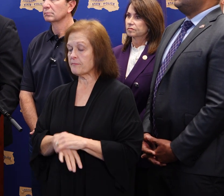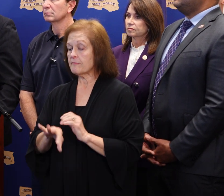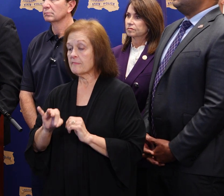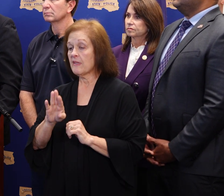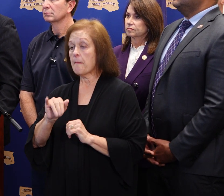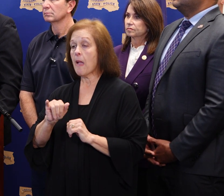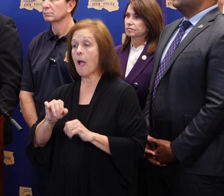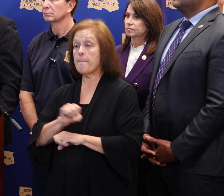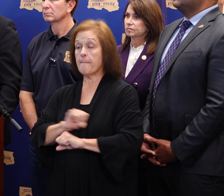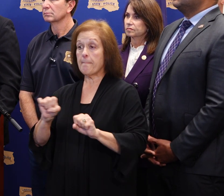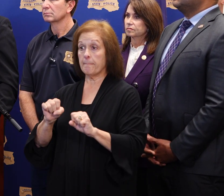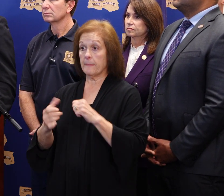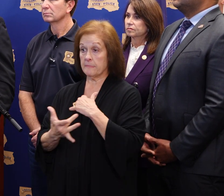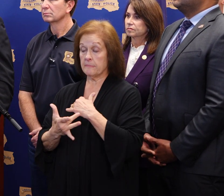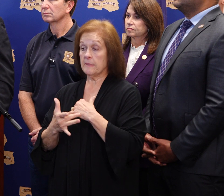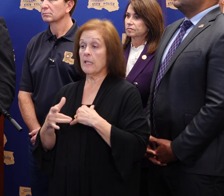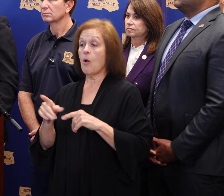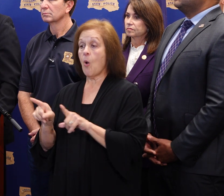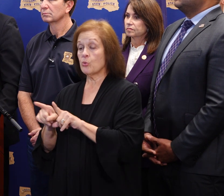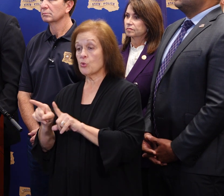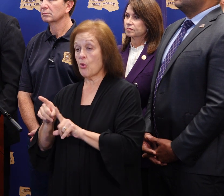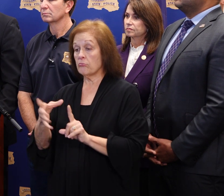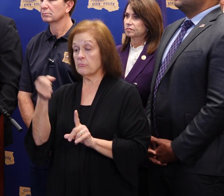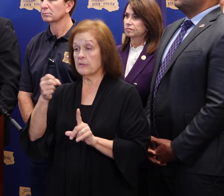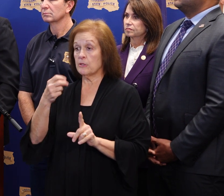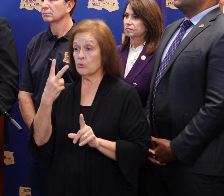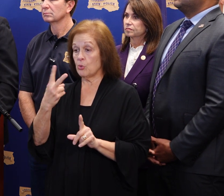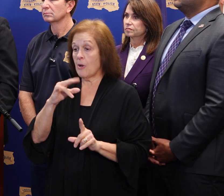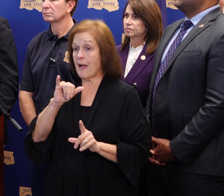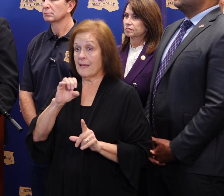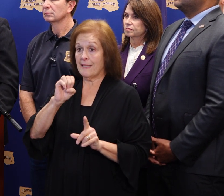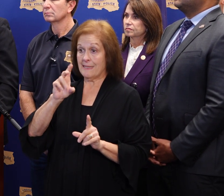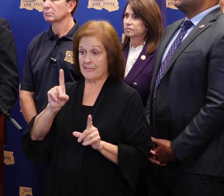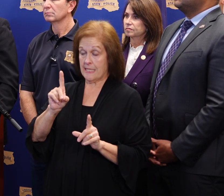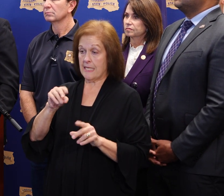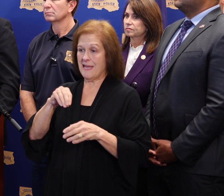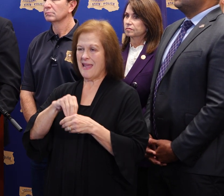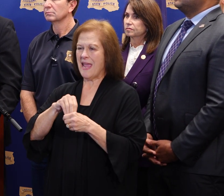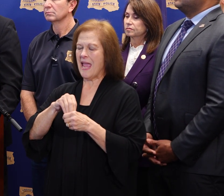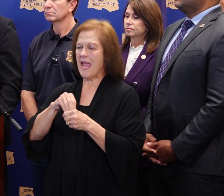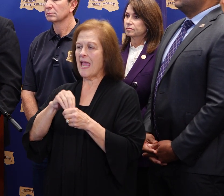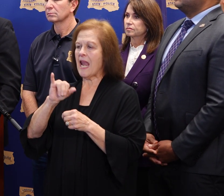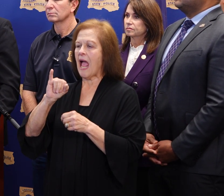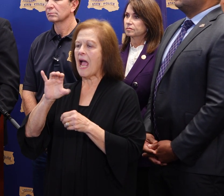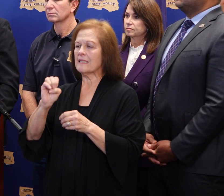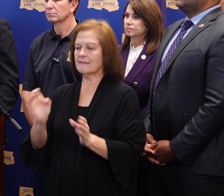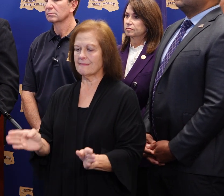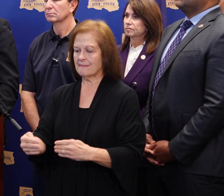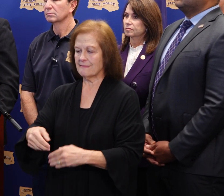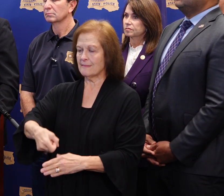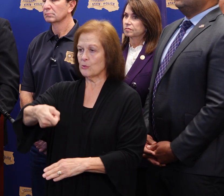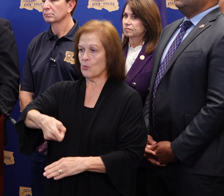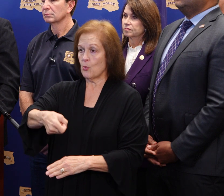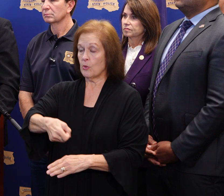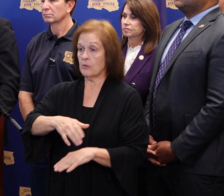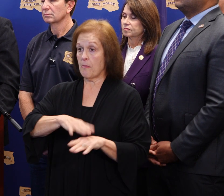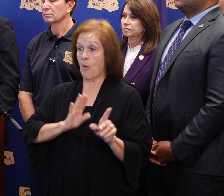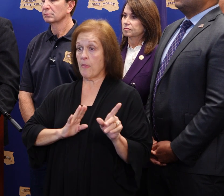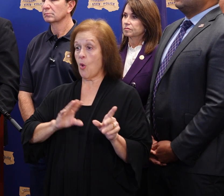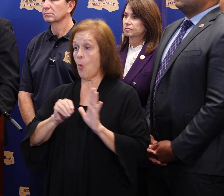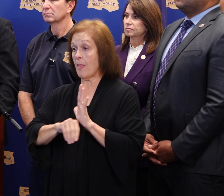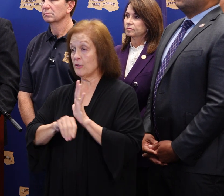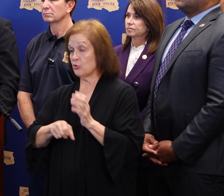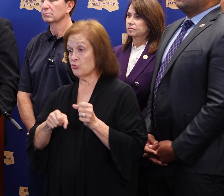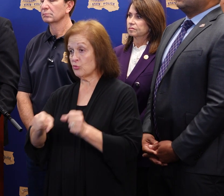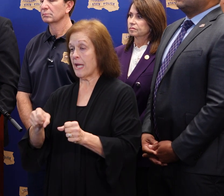FBI bomb technicians also recovered 2 IEDs in coolers, one from the cross-section of Bourbon and Orleans Street, and